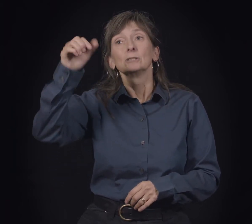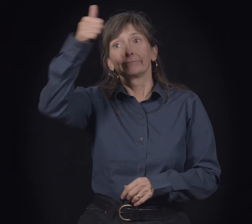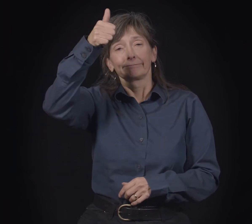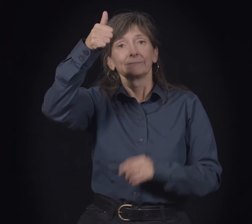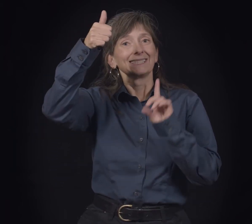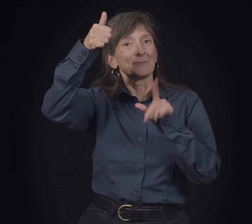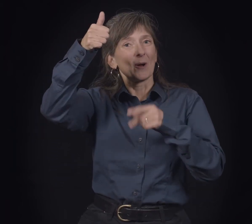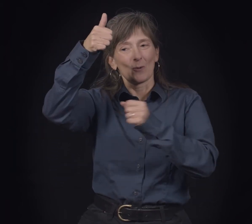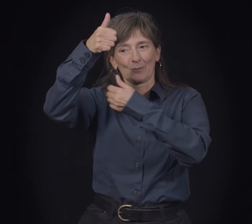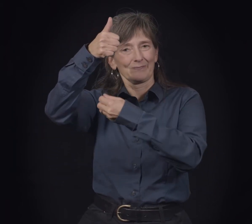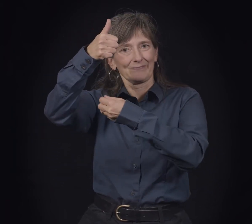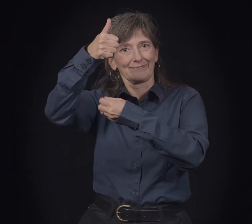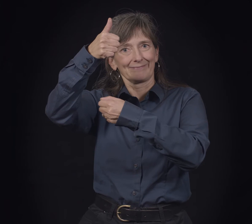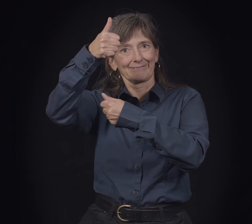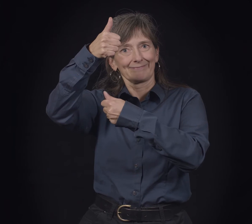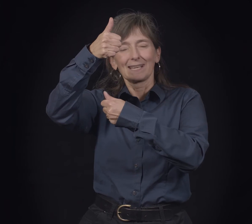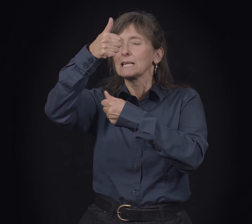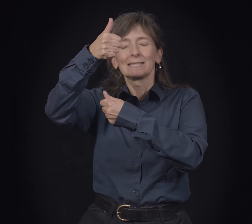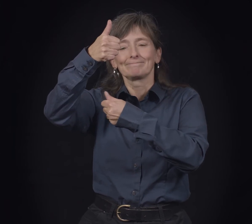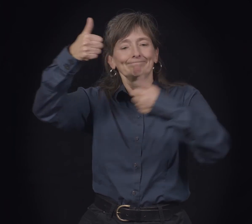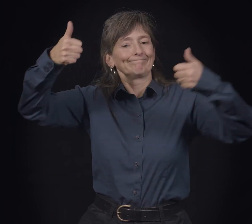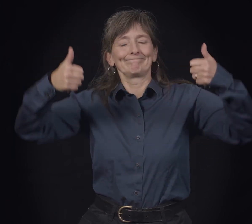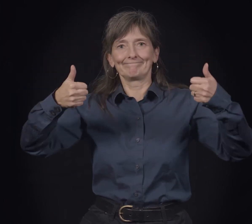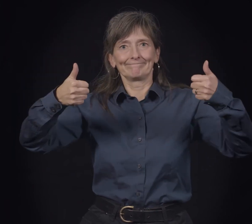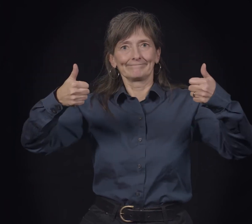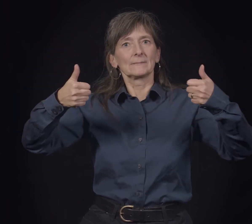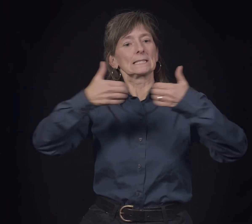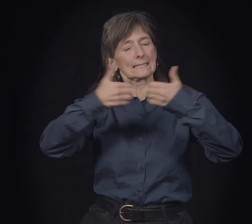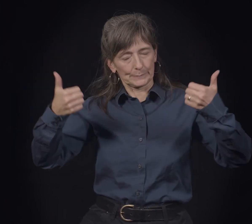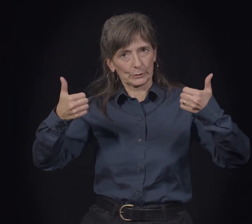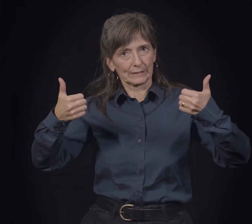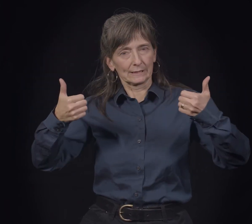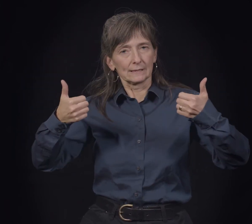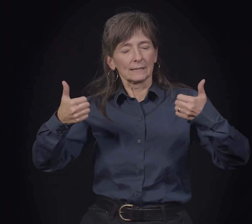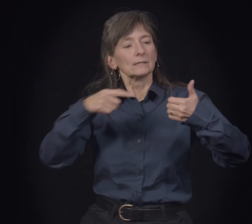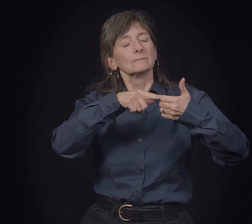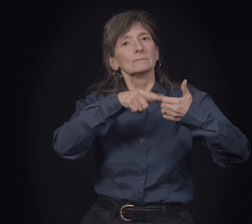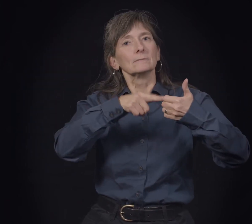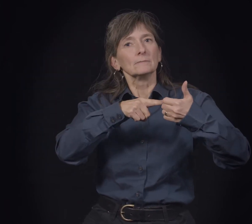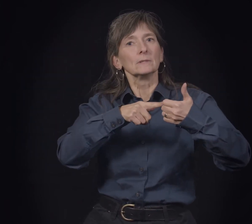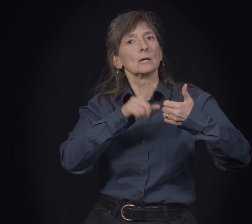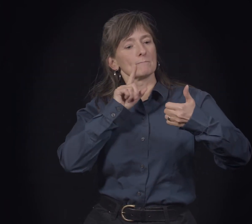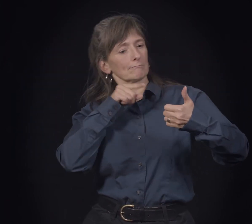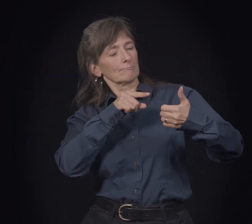Development to strengthen its role horizontally across government as a center of expertise.